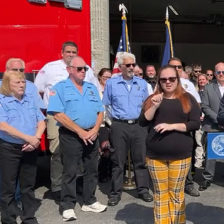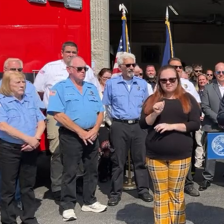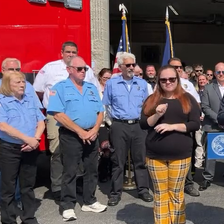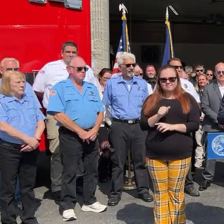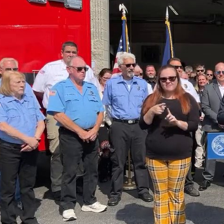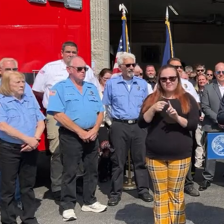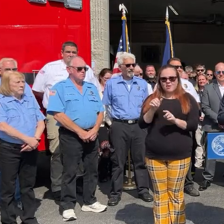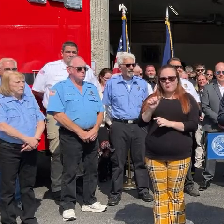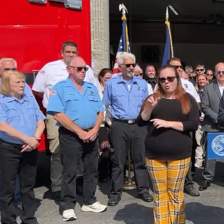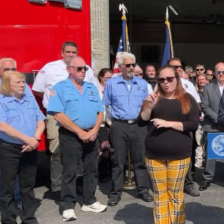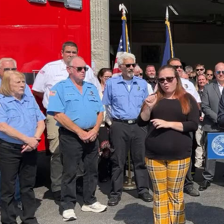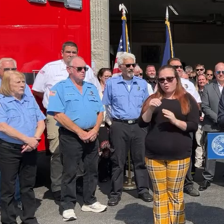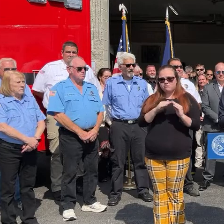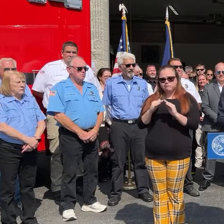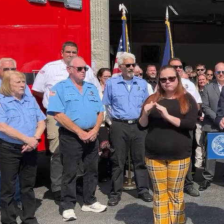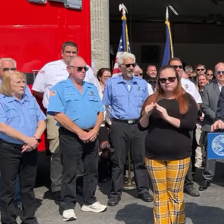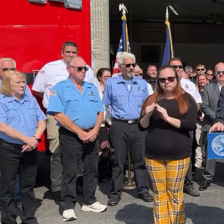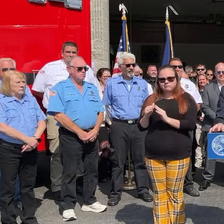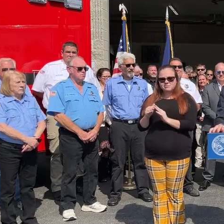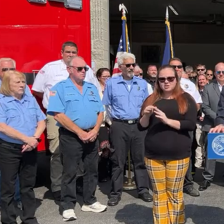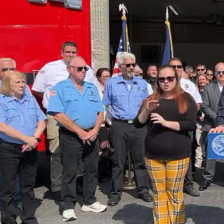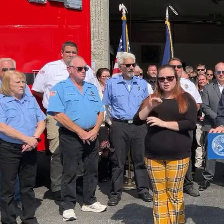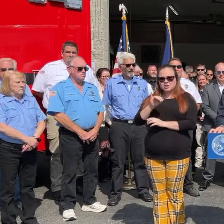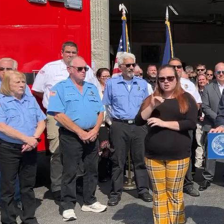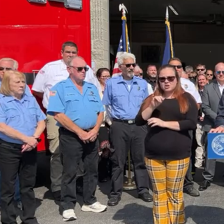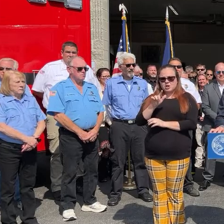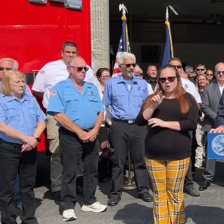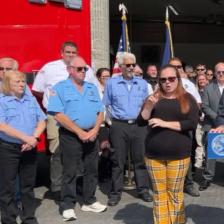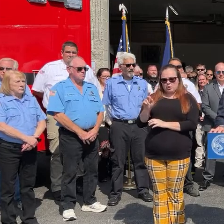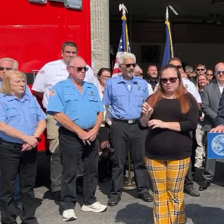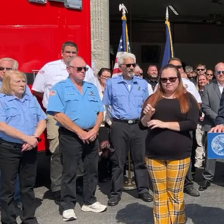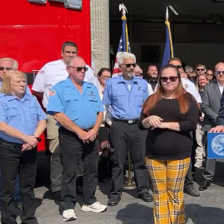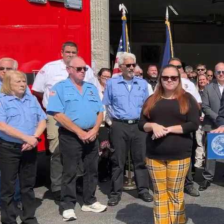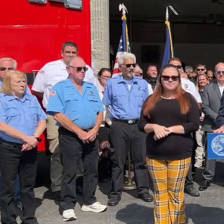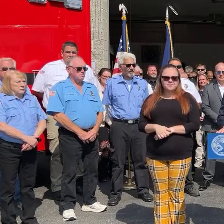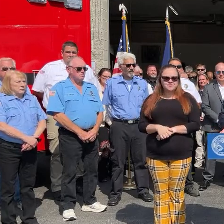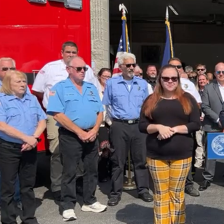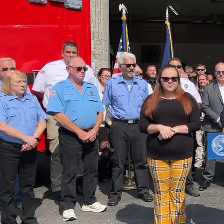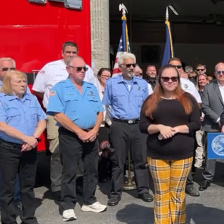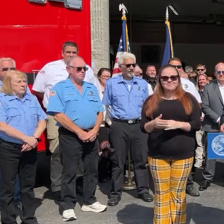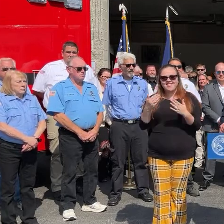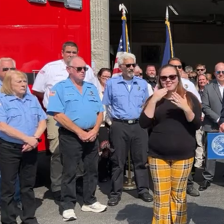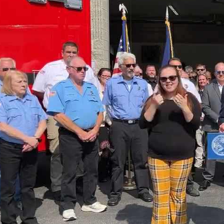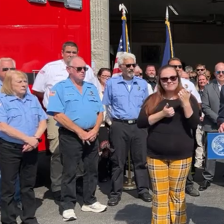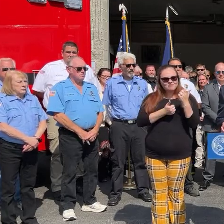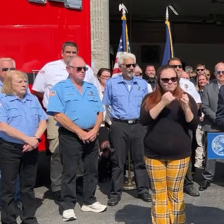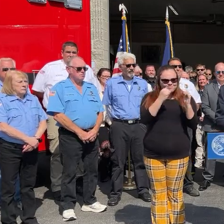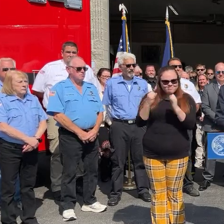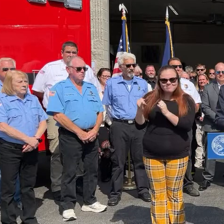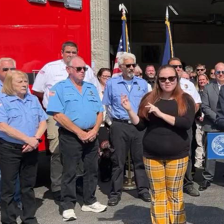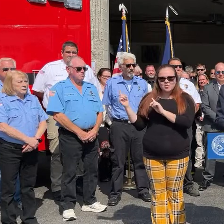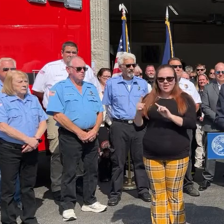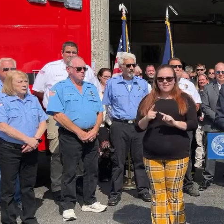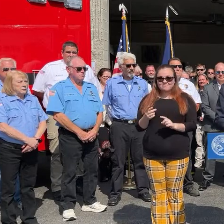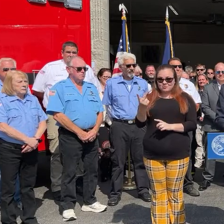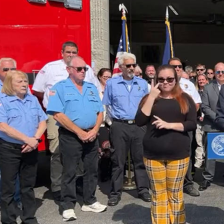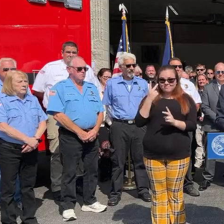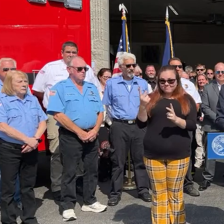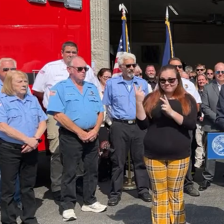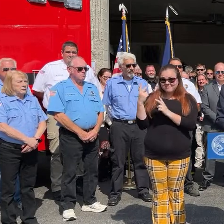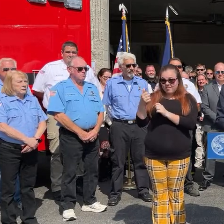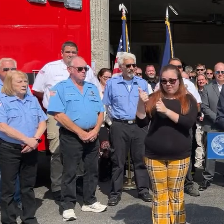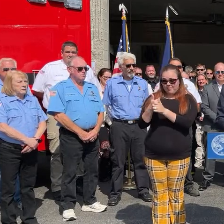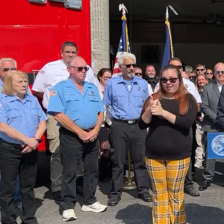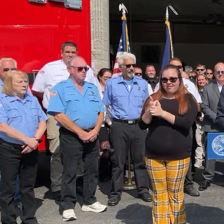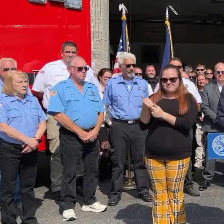And from the Aurora board, we have Joe McCann and Luke Wachensky. So I thank each and every one of you. And as you can see,